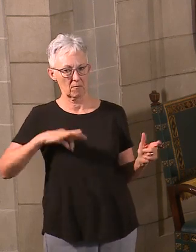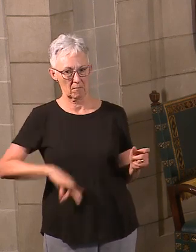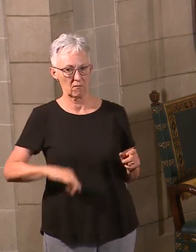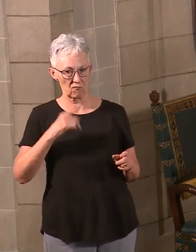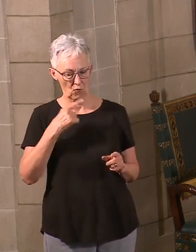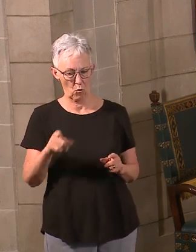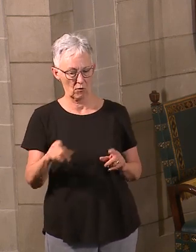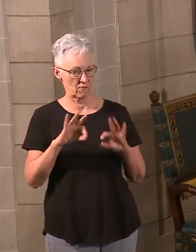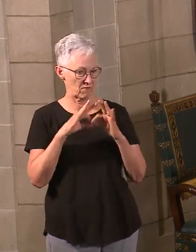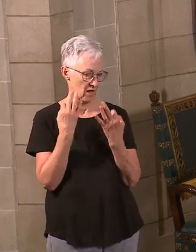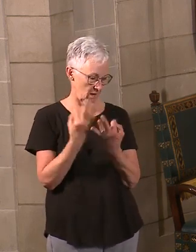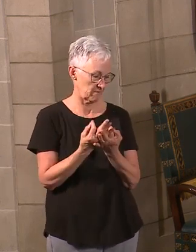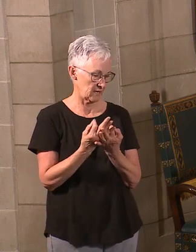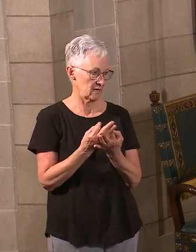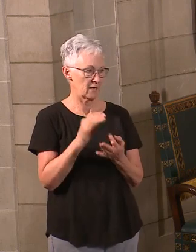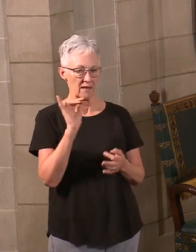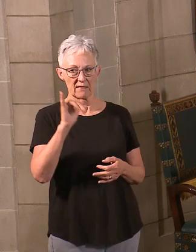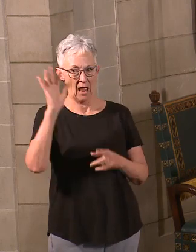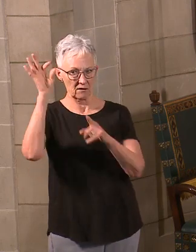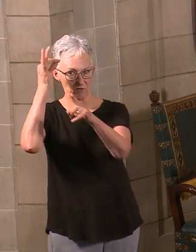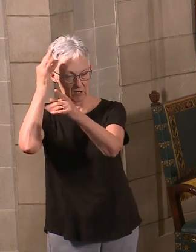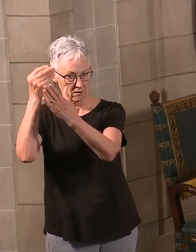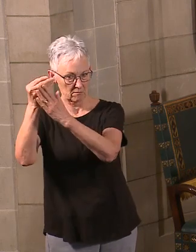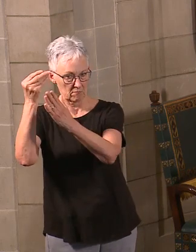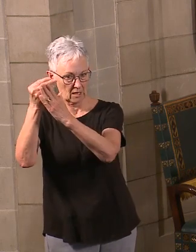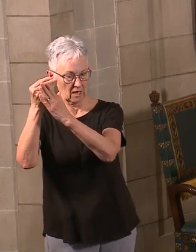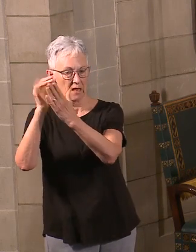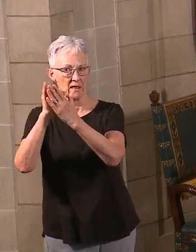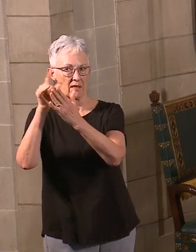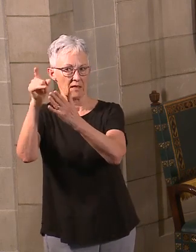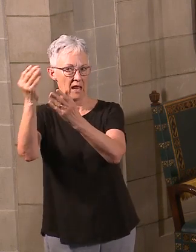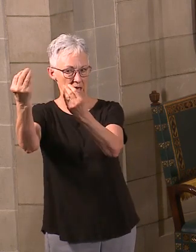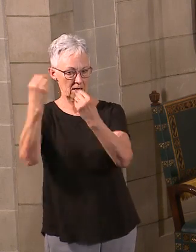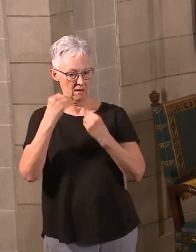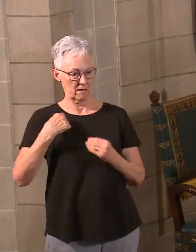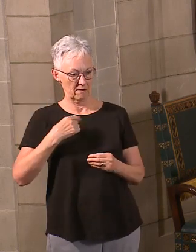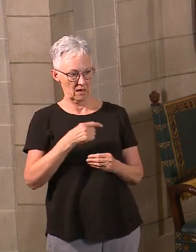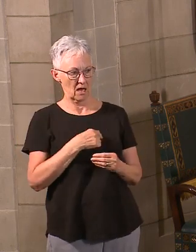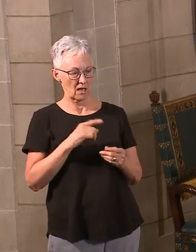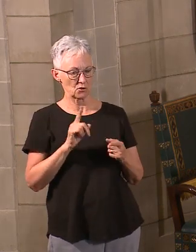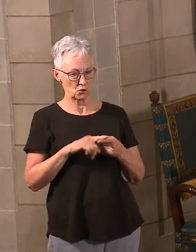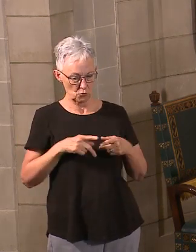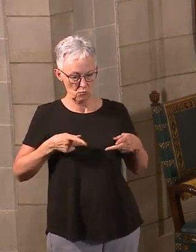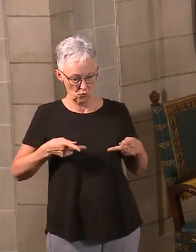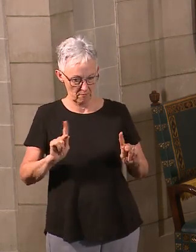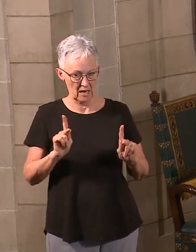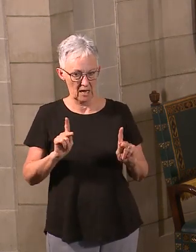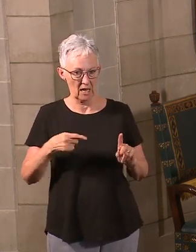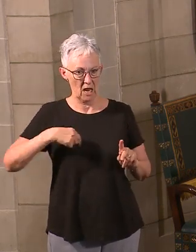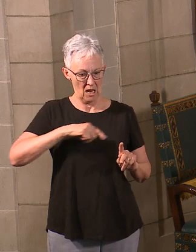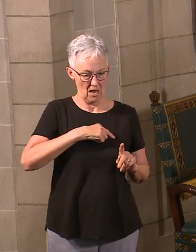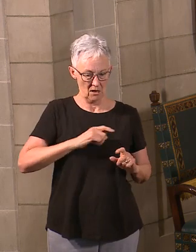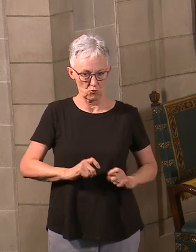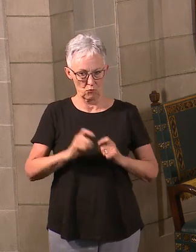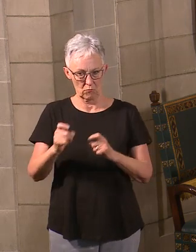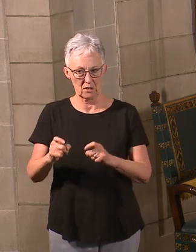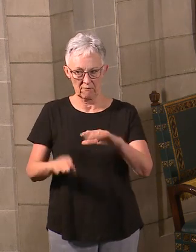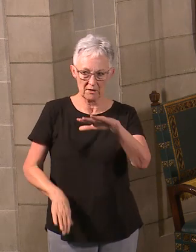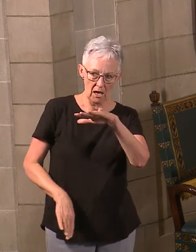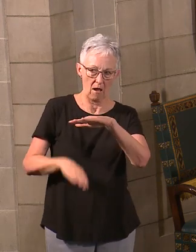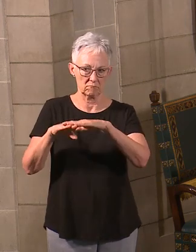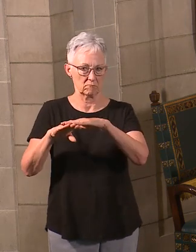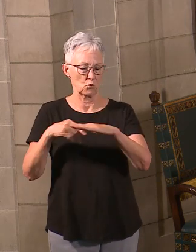dollars that an FNS is allowing us to expand this benefit to the maximum allotment. And so